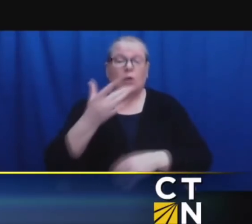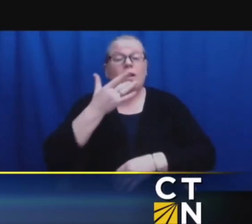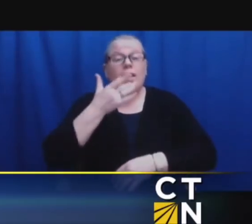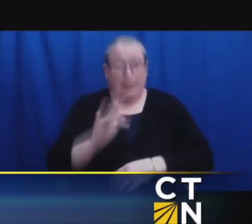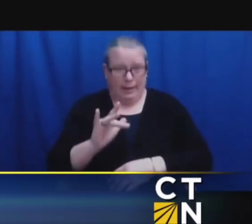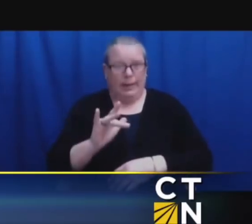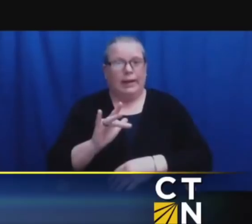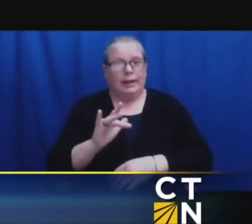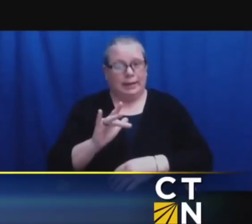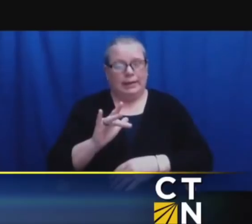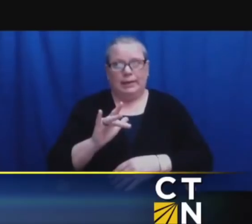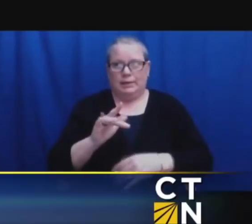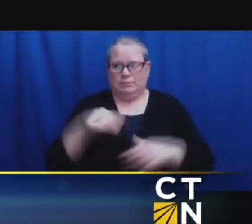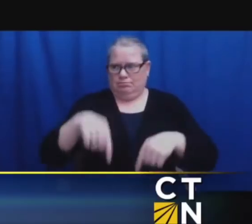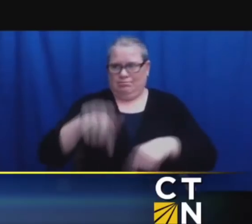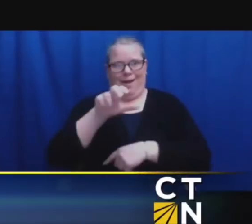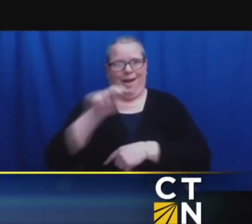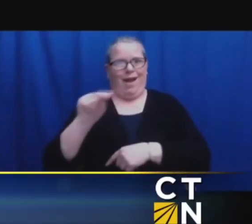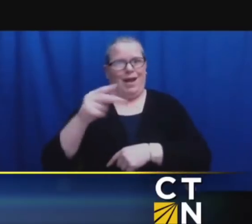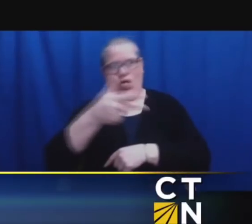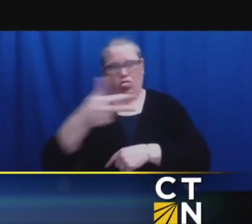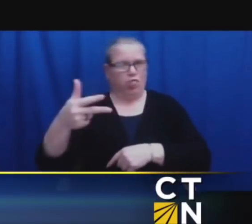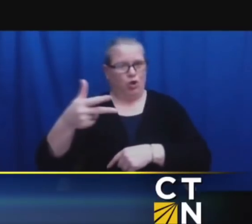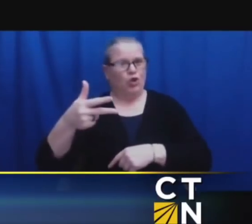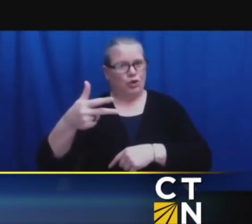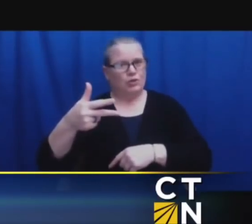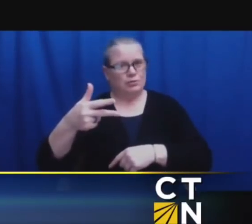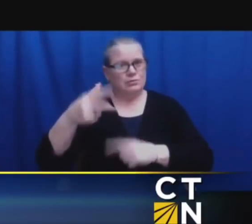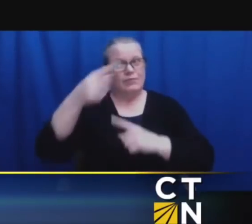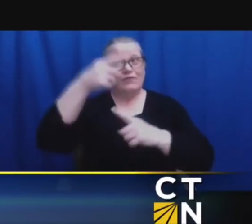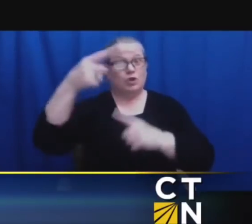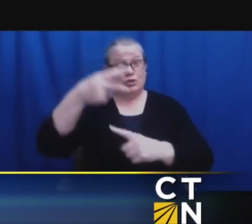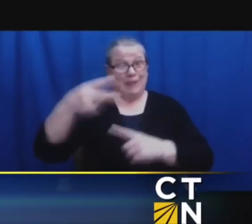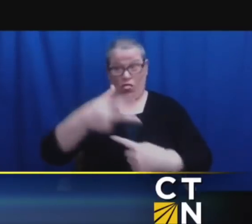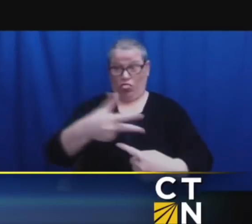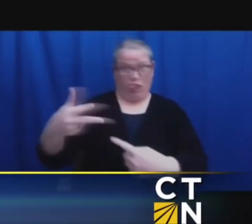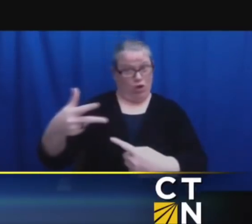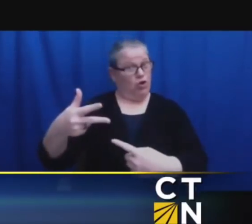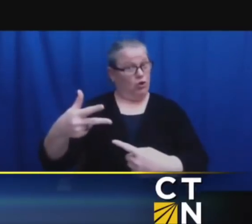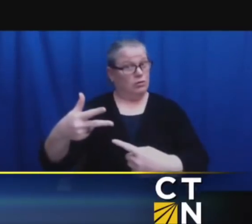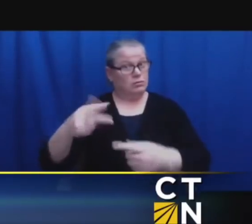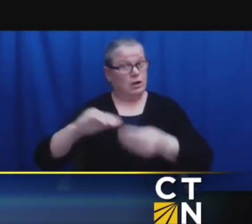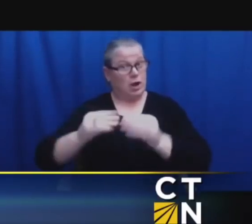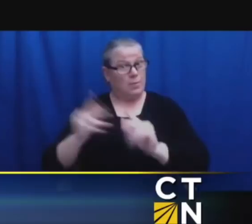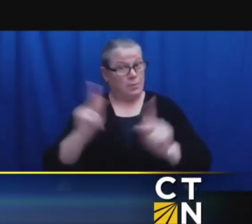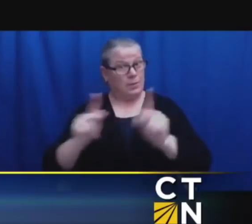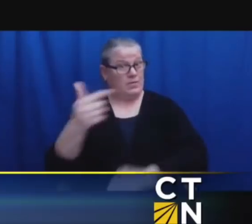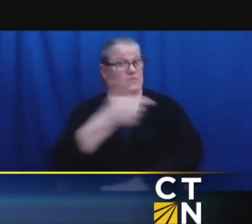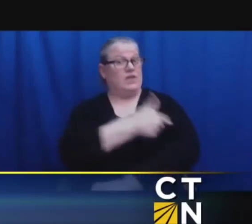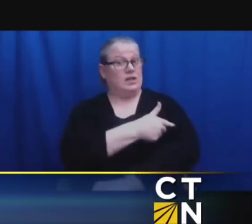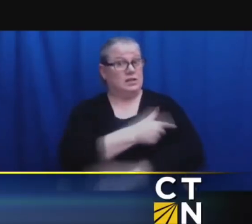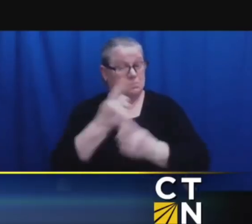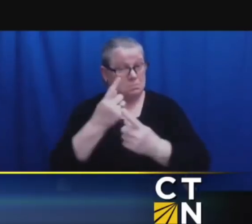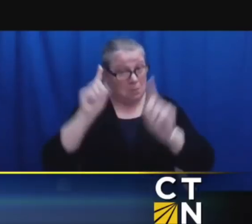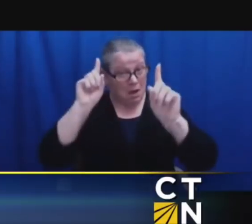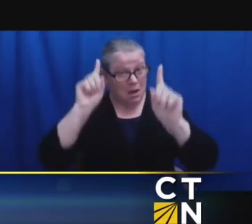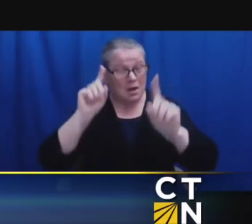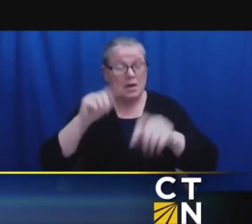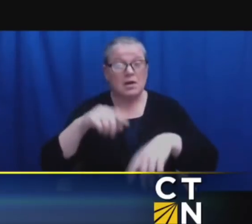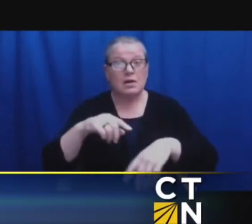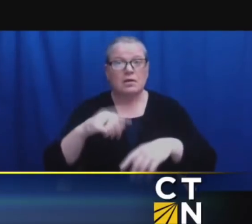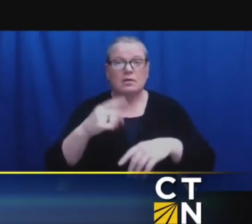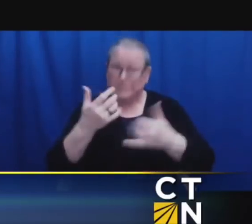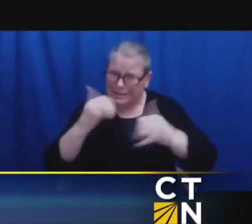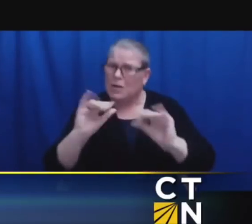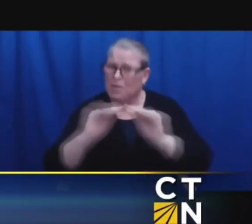states, we're the third state with the highest rates of vaccination. We have a lot more work to do, but